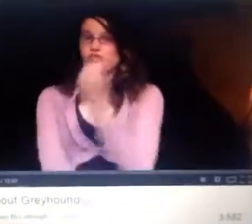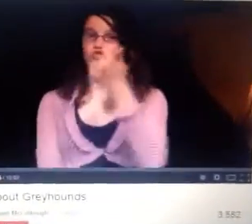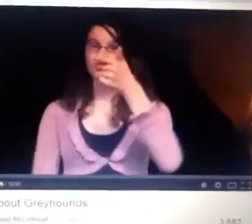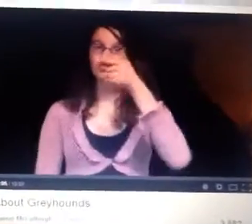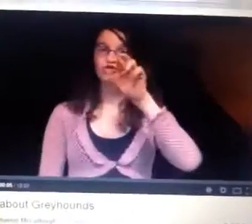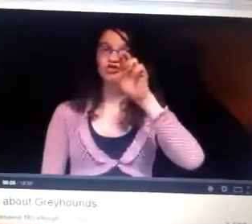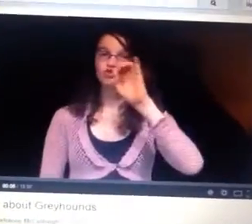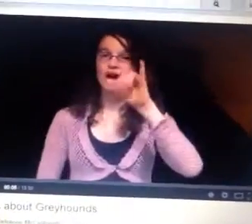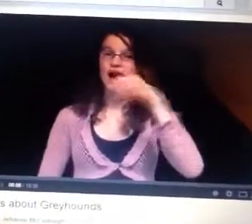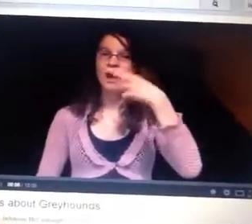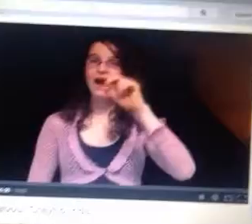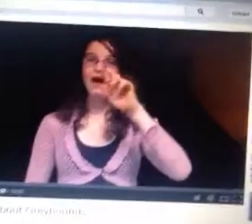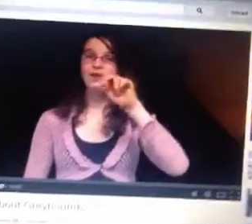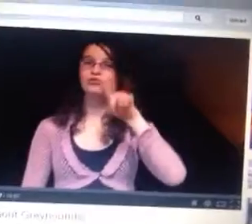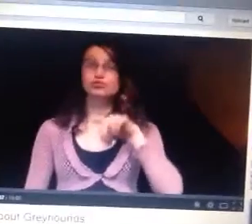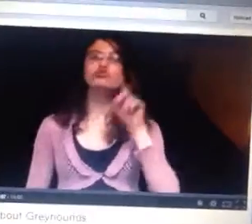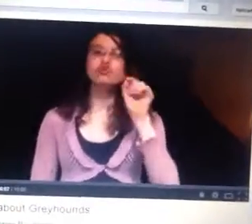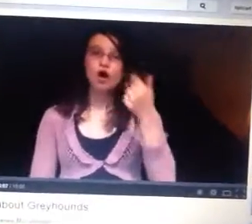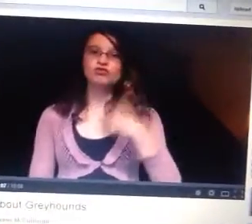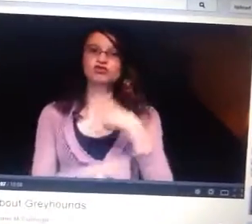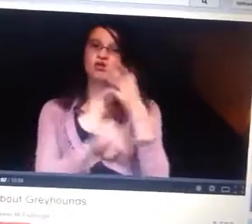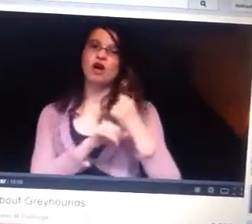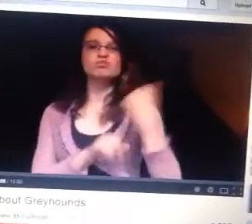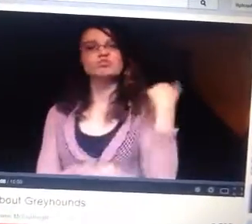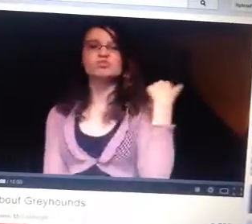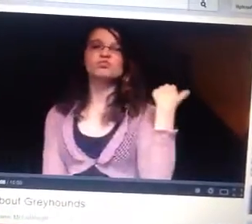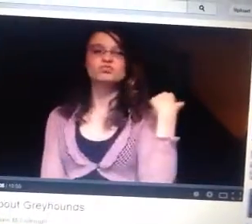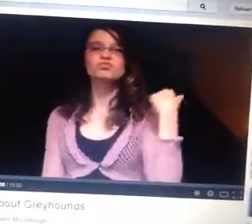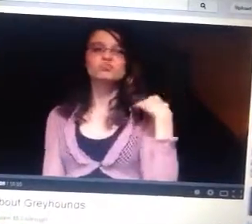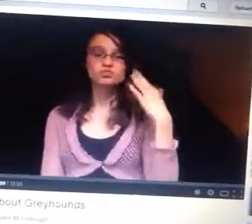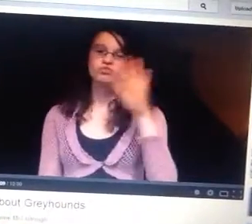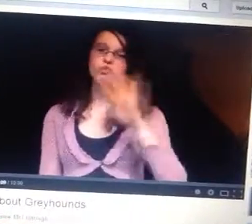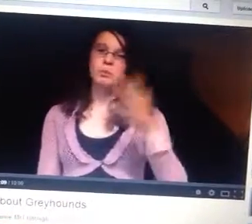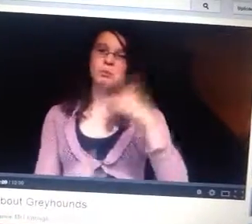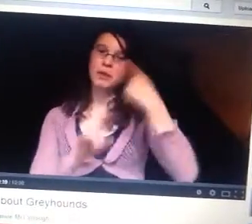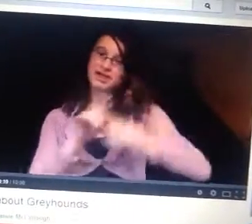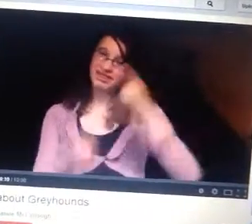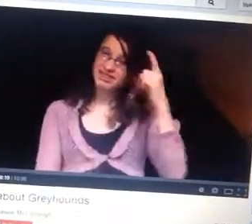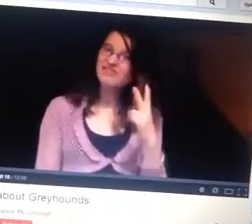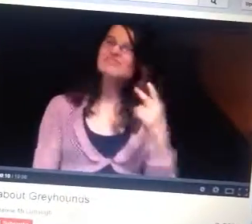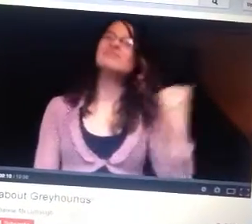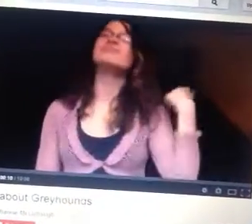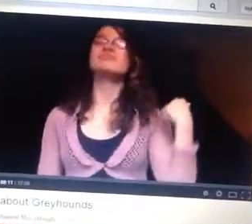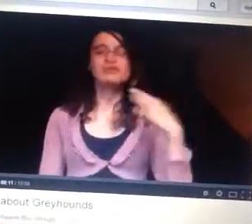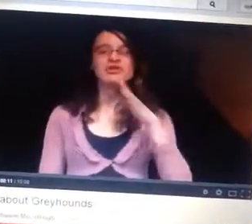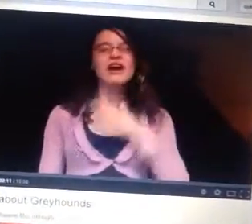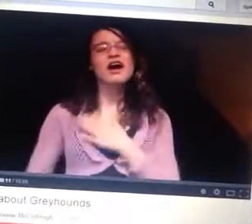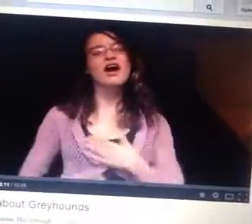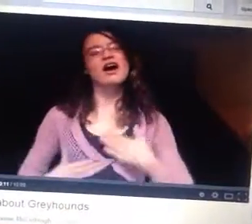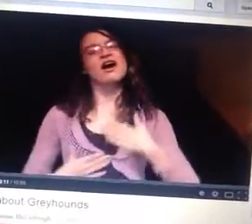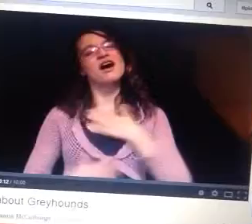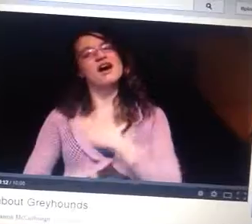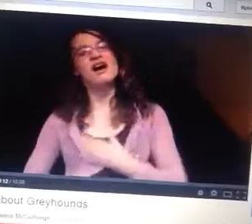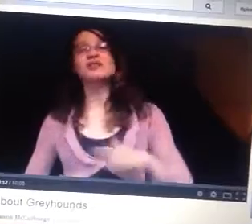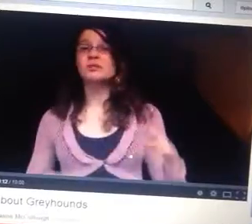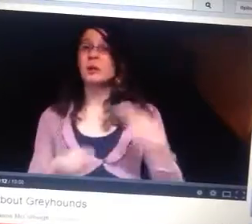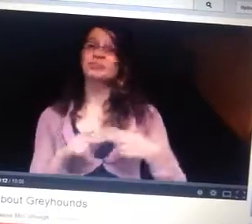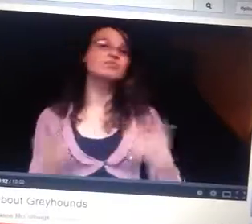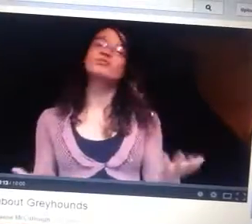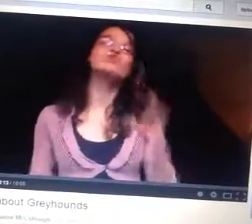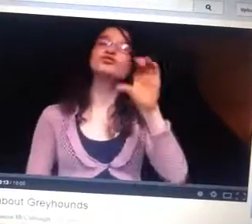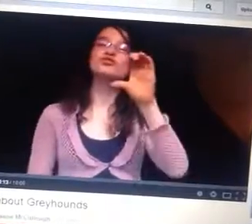I want to talk to you about my new Greyhound dog that I got about a month and a half